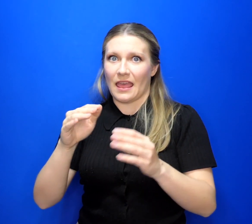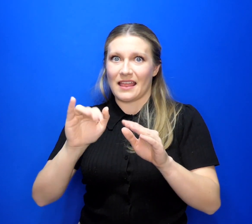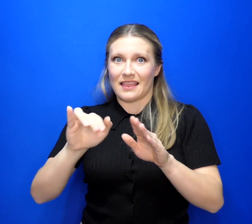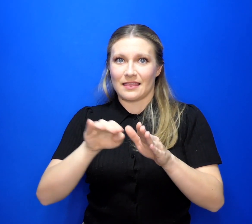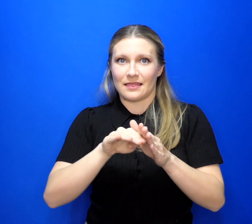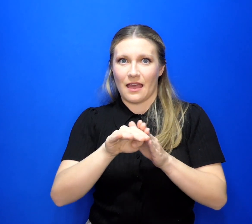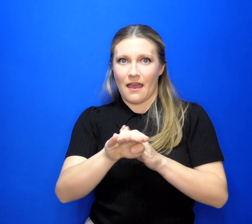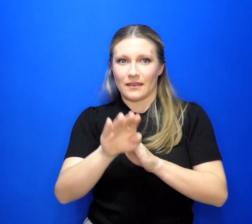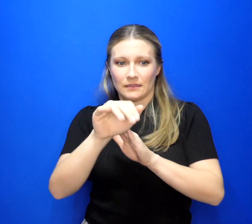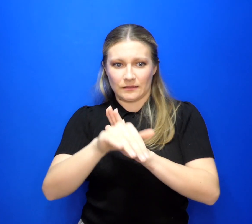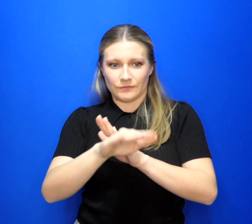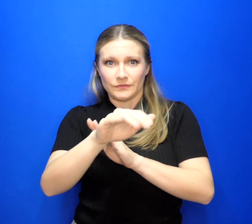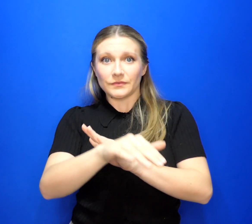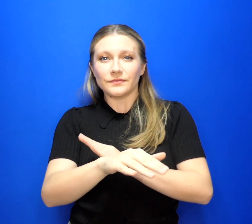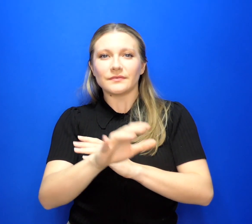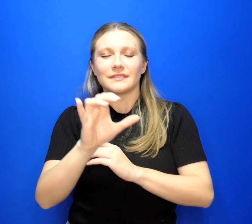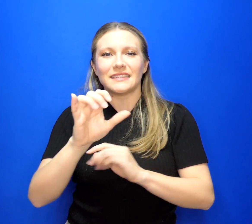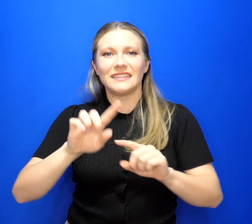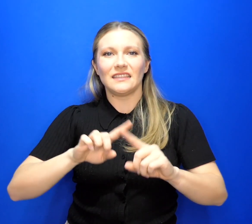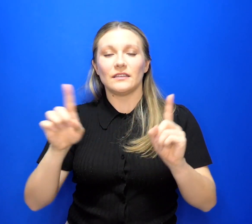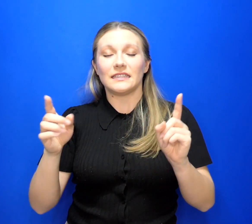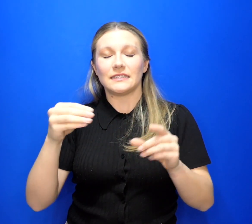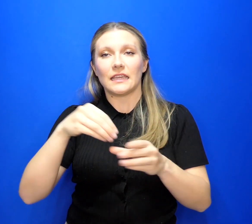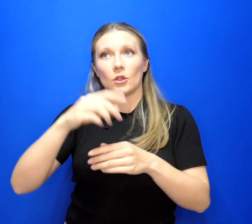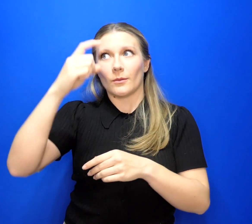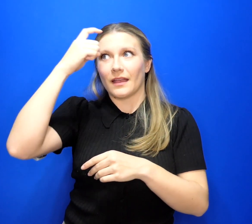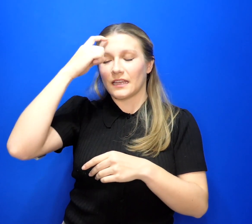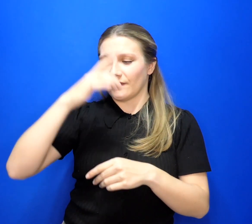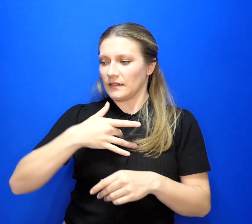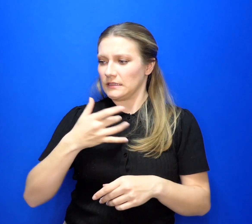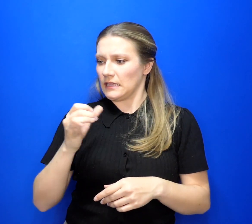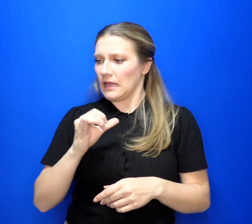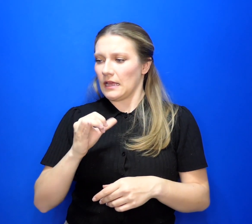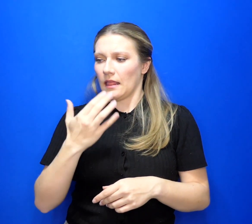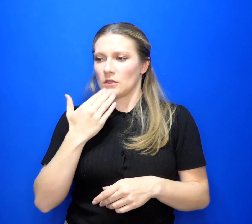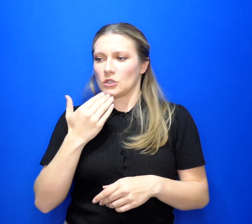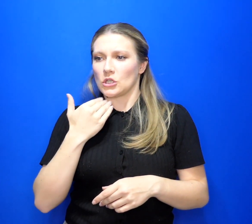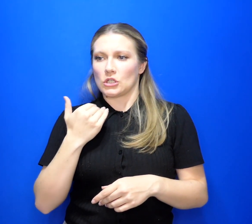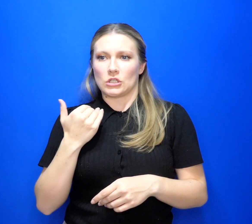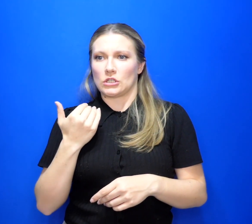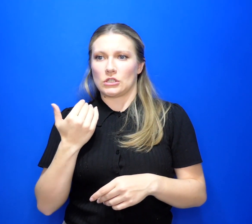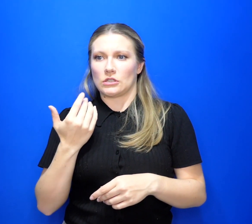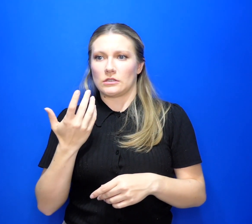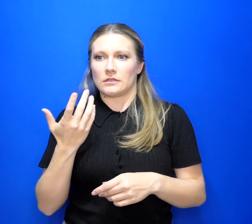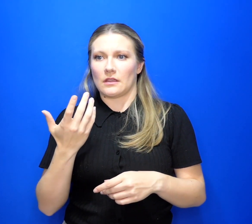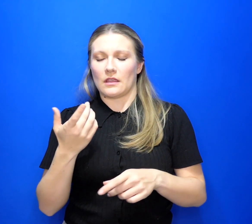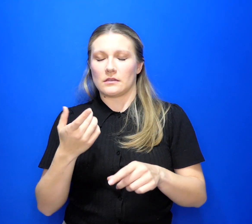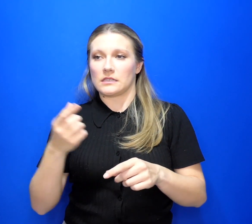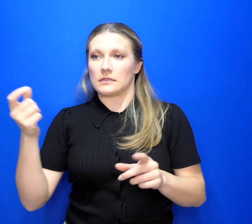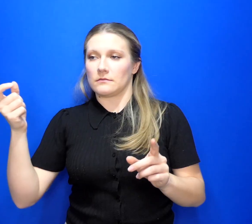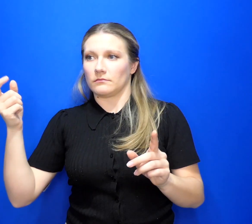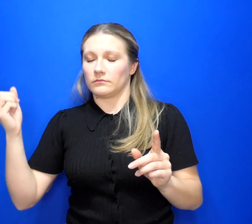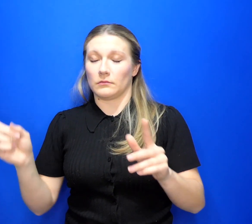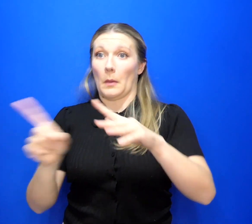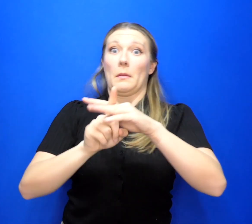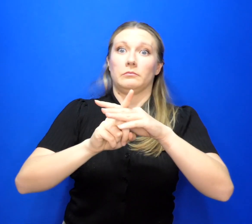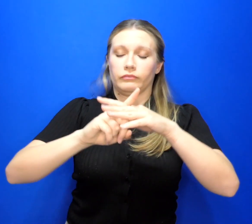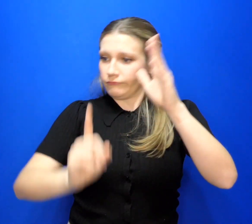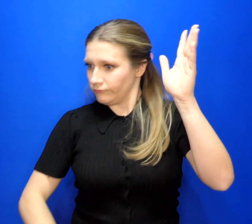it's different, because otherwise in your mind, it just feels like the blood sugar's coming in and out of hyperspace. Like it's